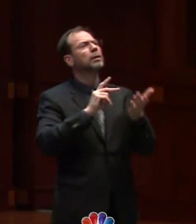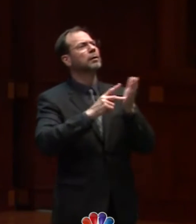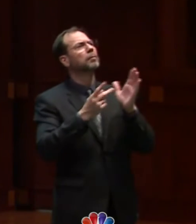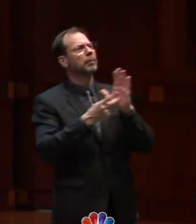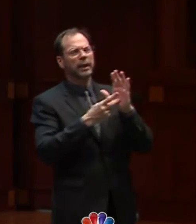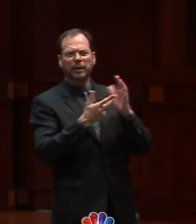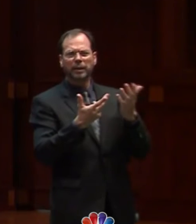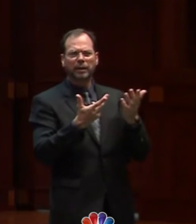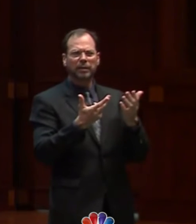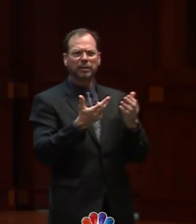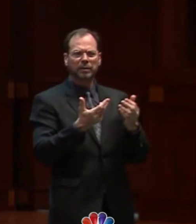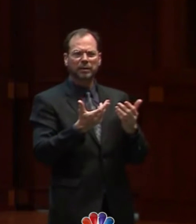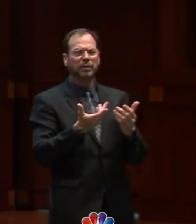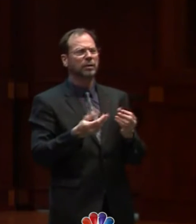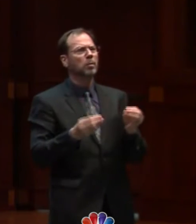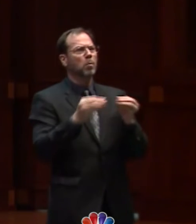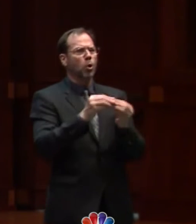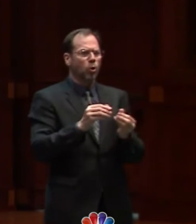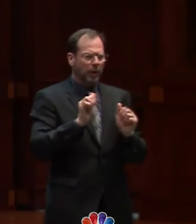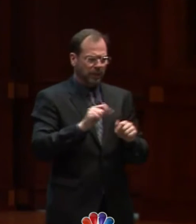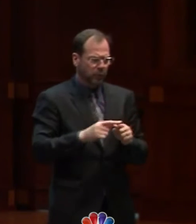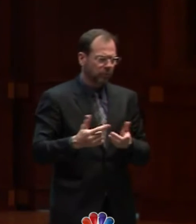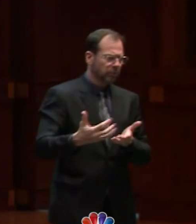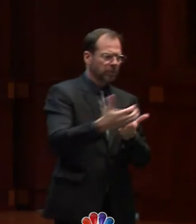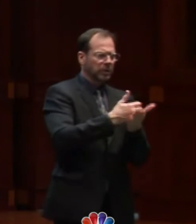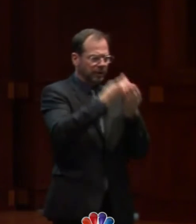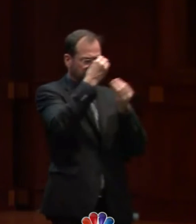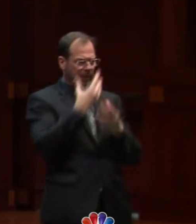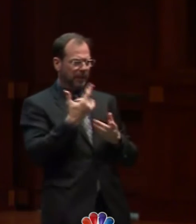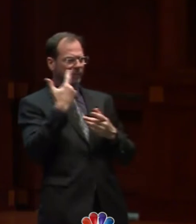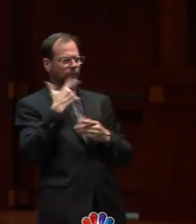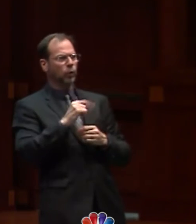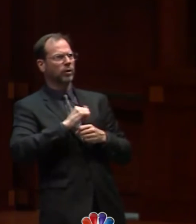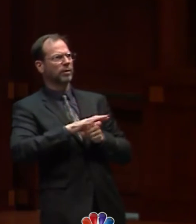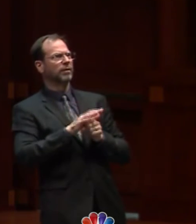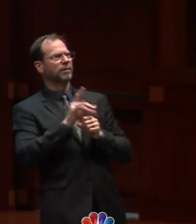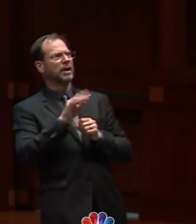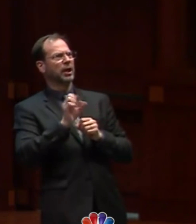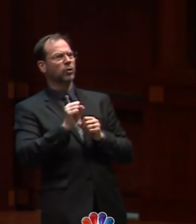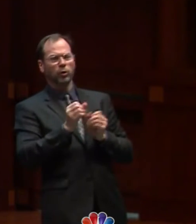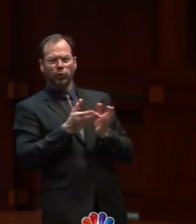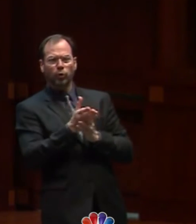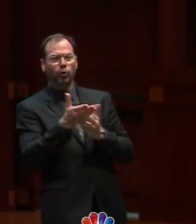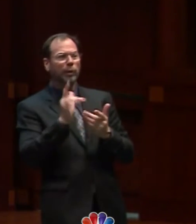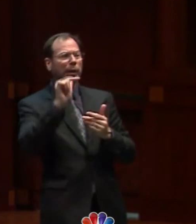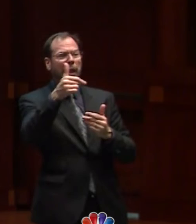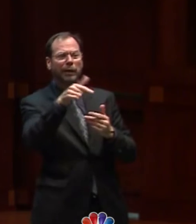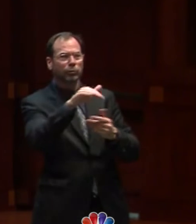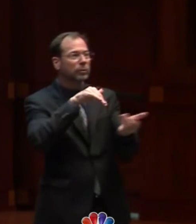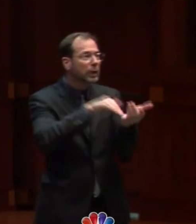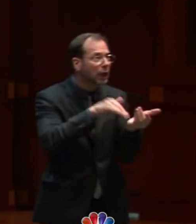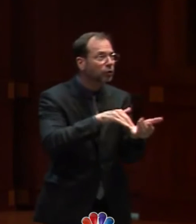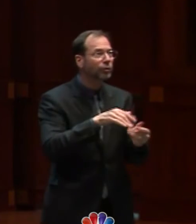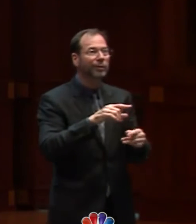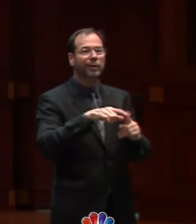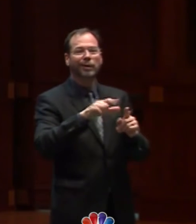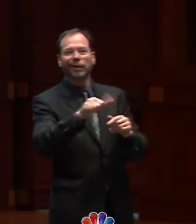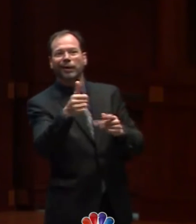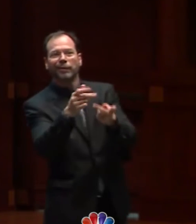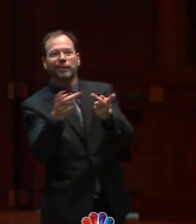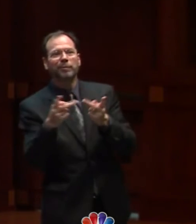much greater access for collection and testing for the coronavirus at your primary care physician or other healthcare